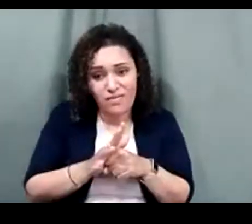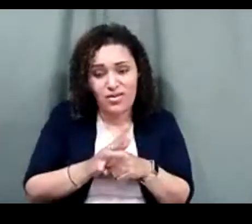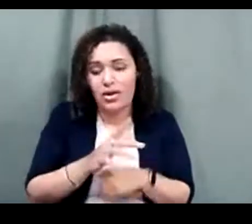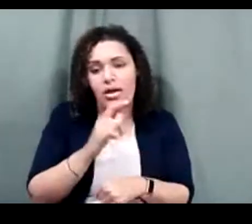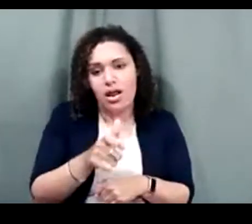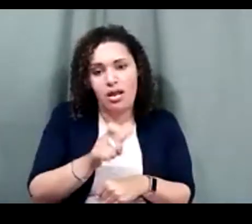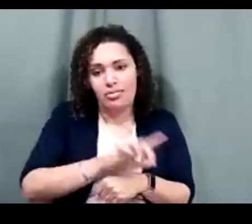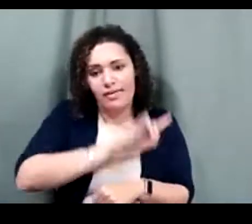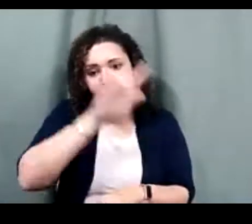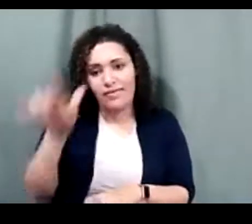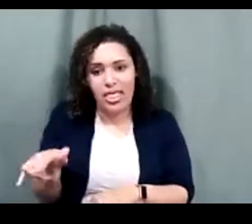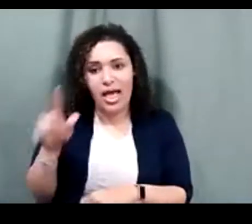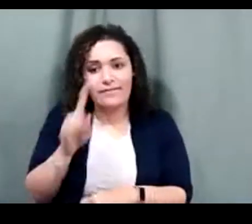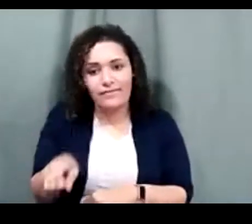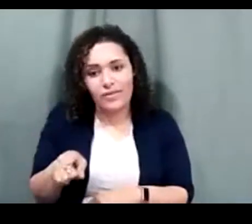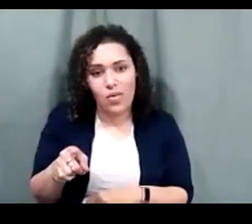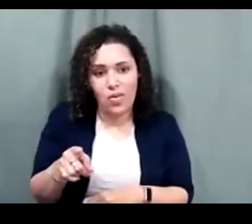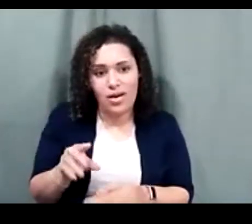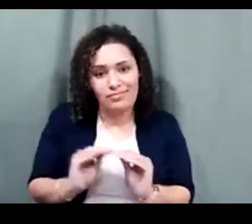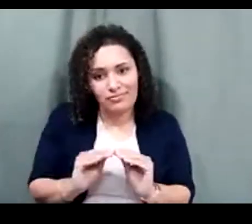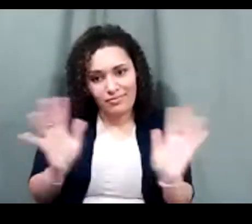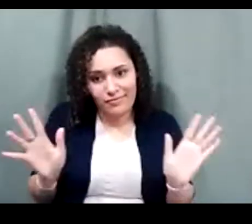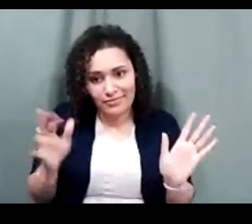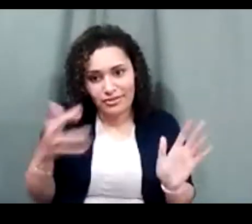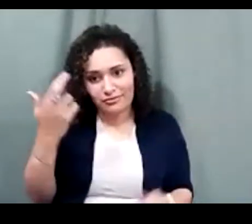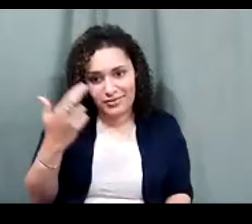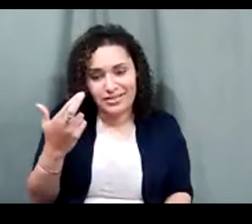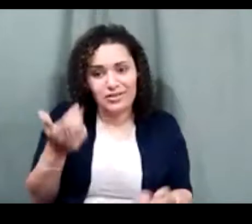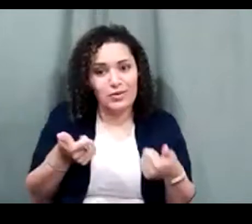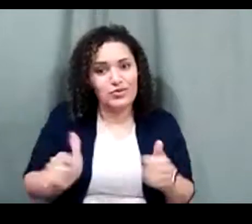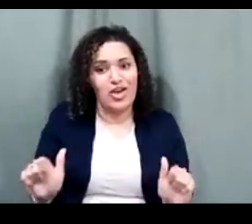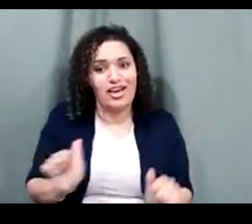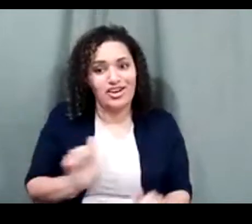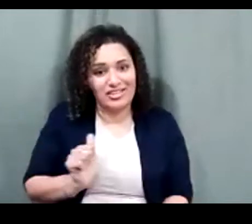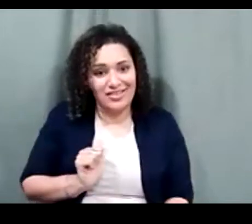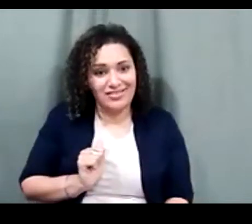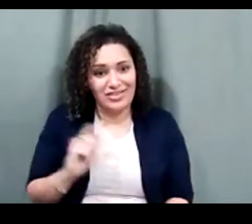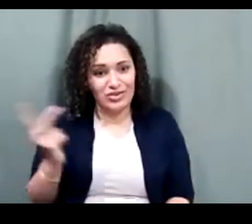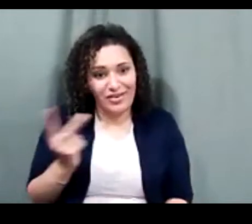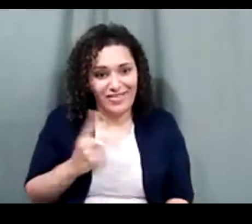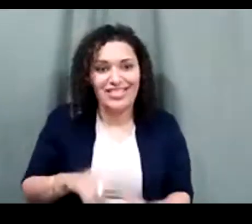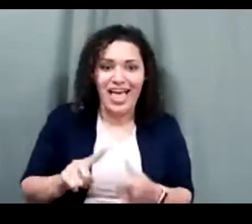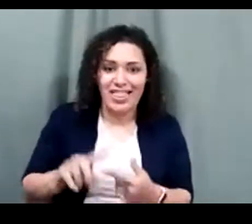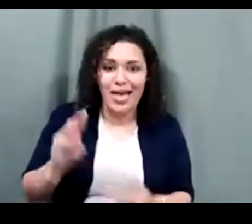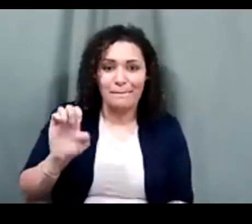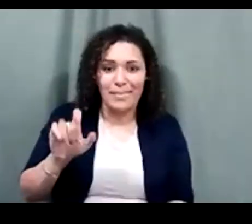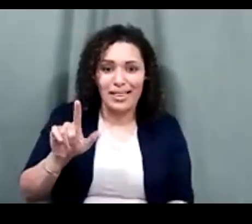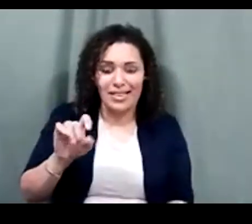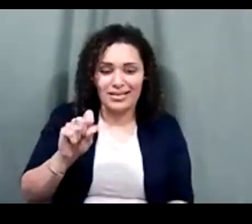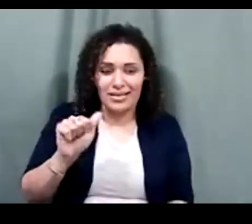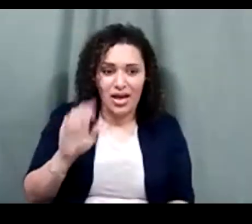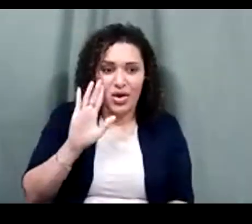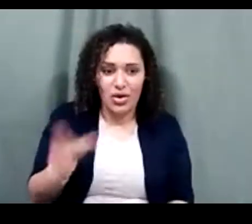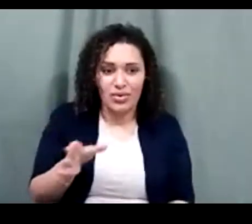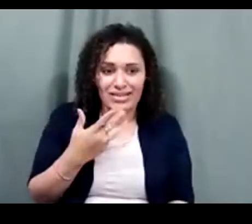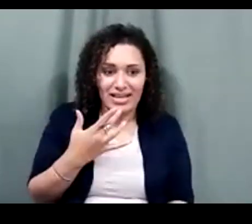and do that for fairly evident reasons. So we're going to give it a shot on our own, the two of us, and then we're going to make Melissa. So we've all been quarantining